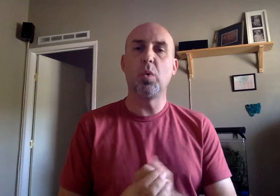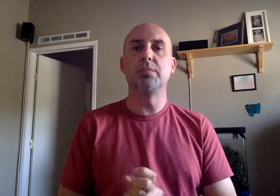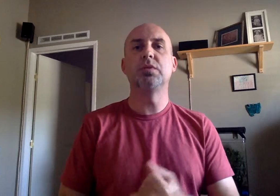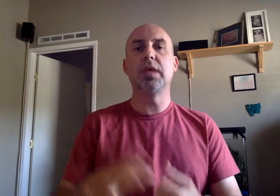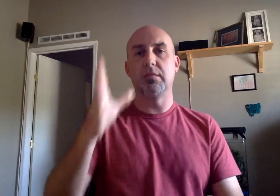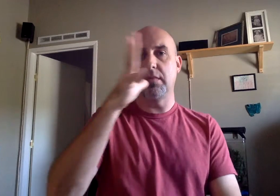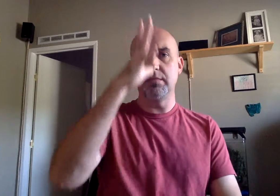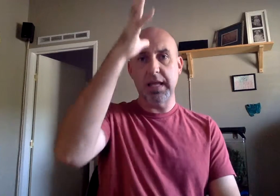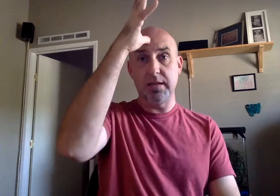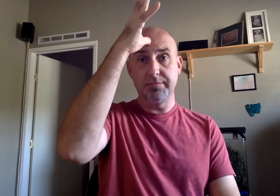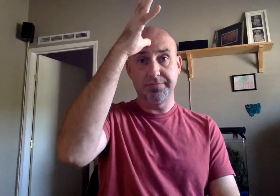So again, mom, dad.